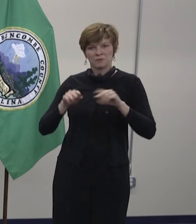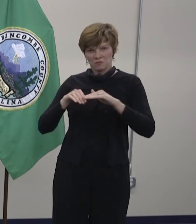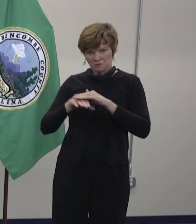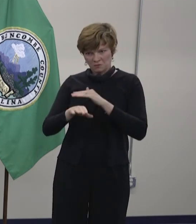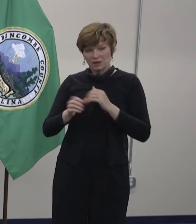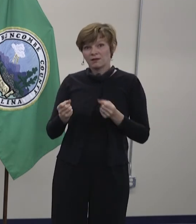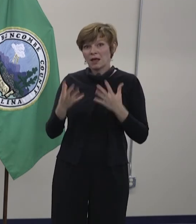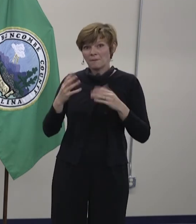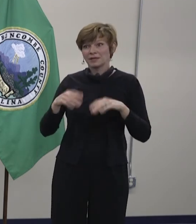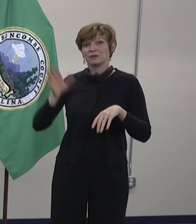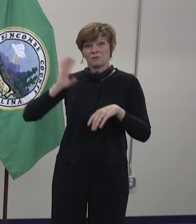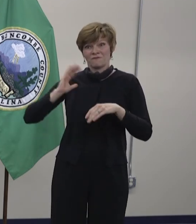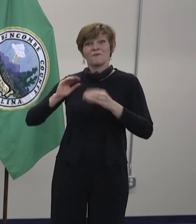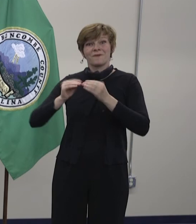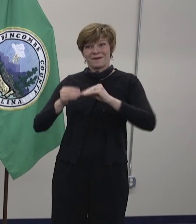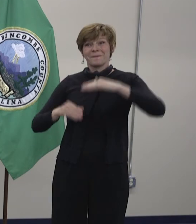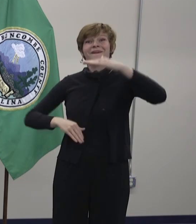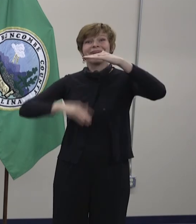open to the public.